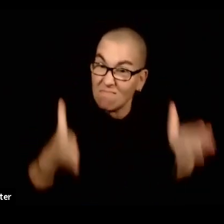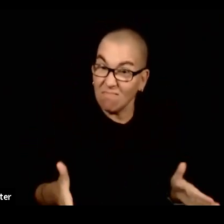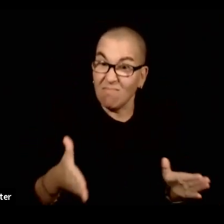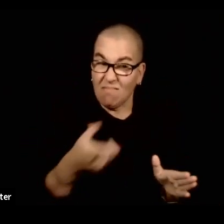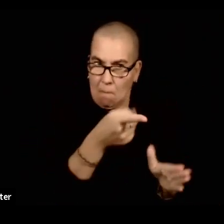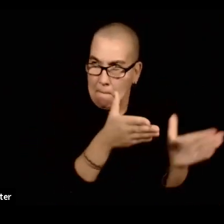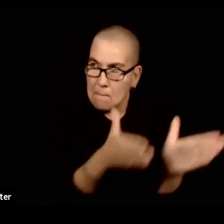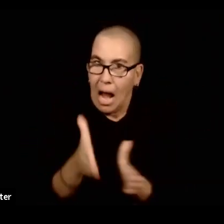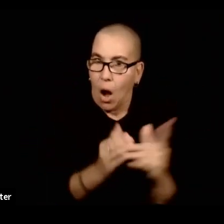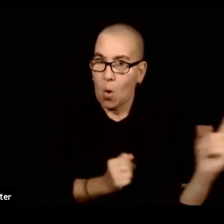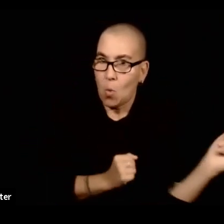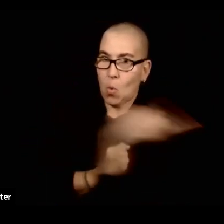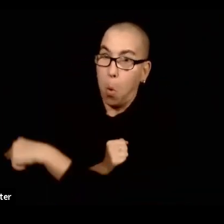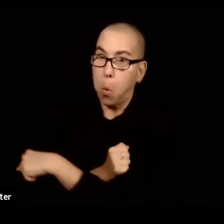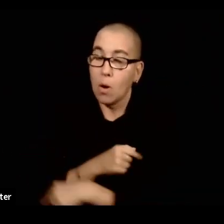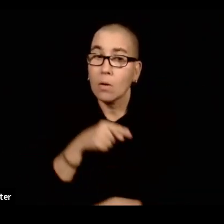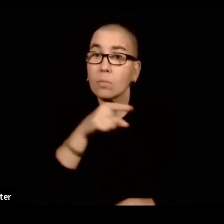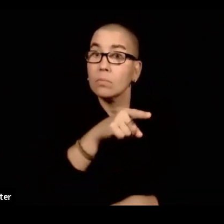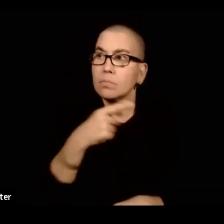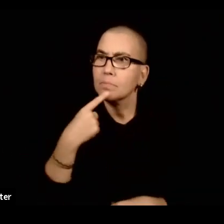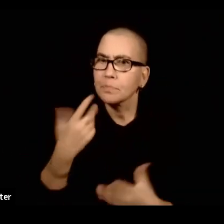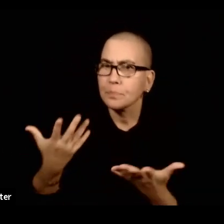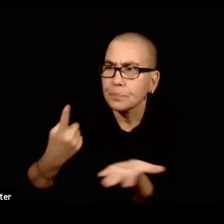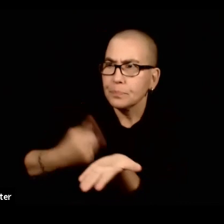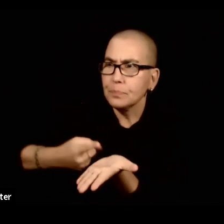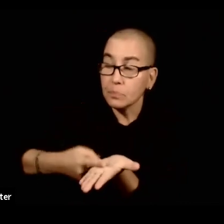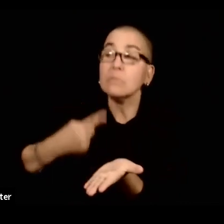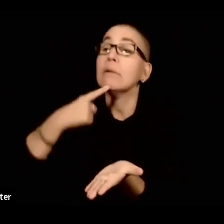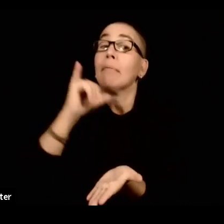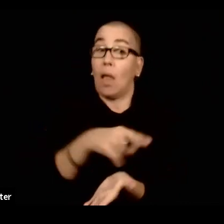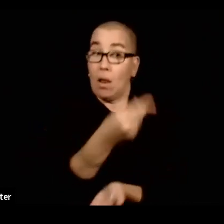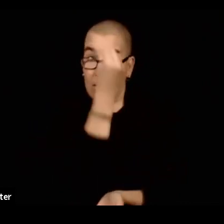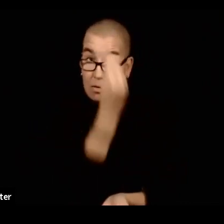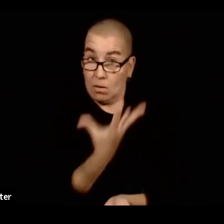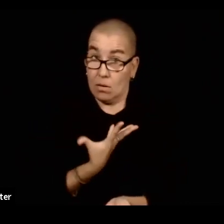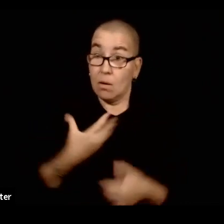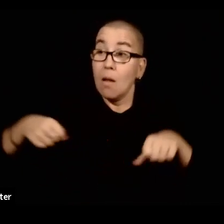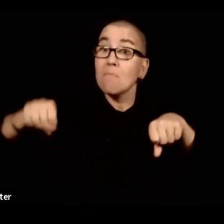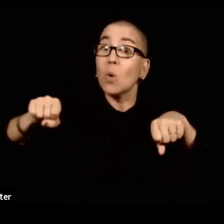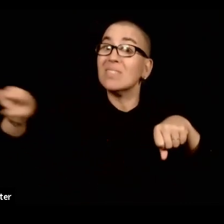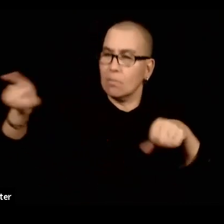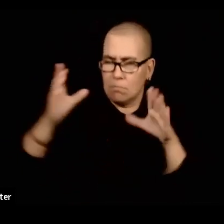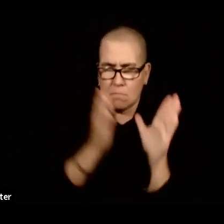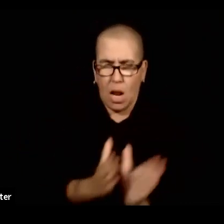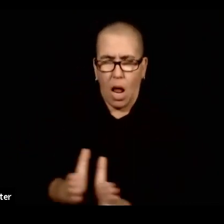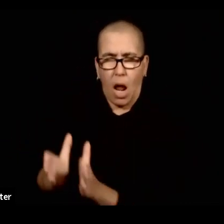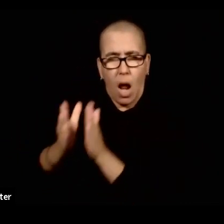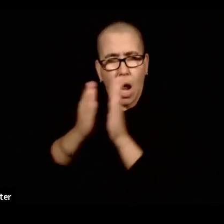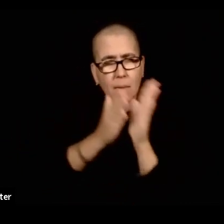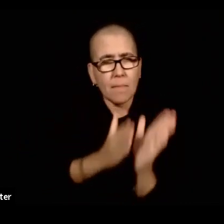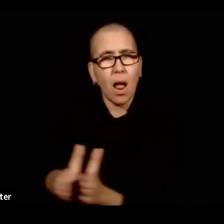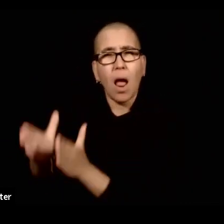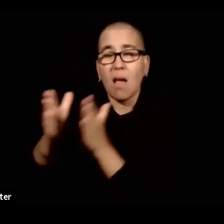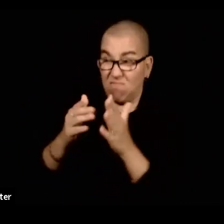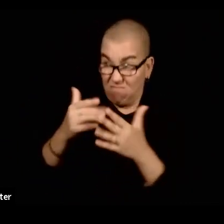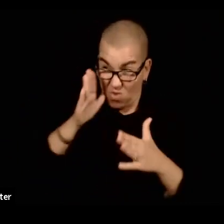are also planning to go. He's already heard from folks in the community at the Sturgis event that it seems to be business